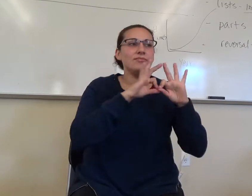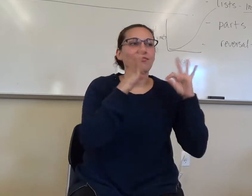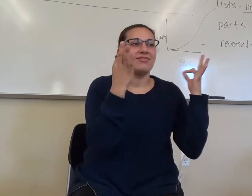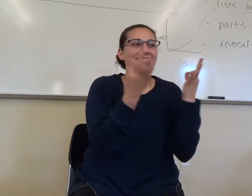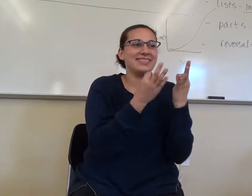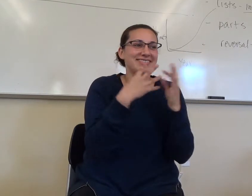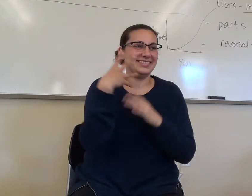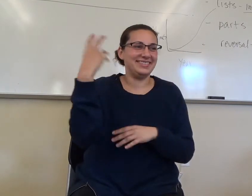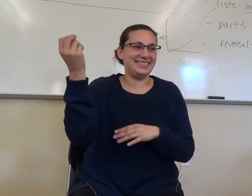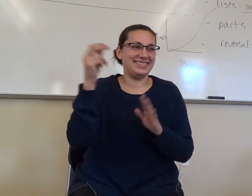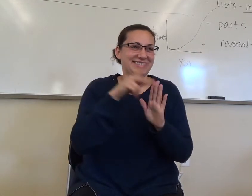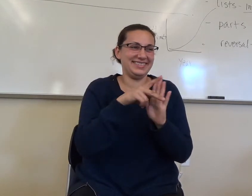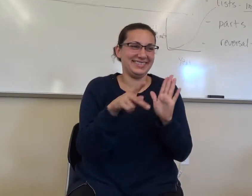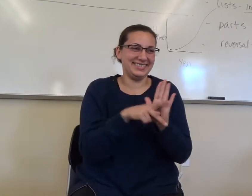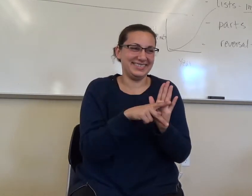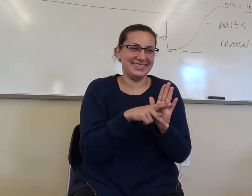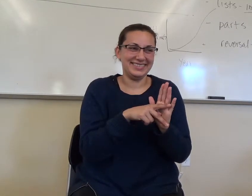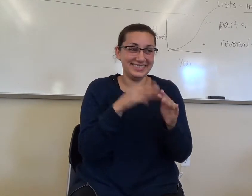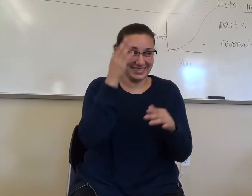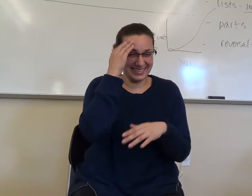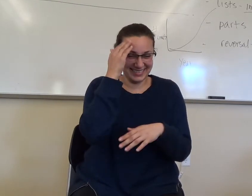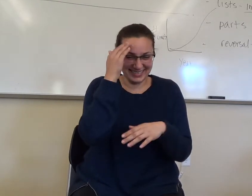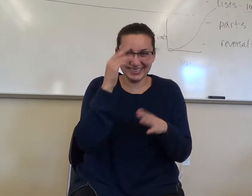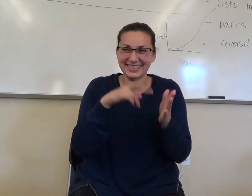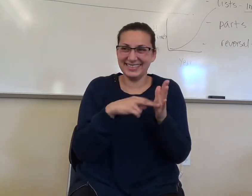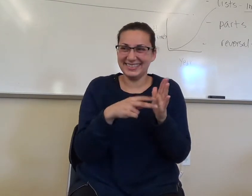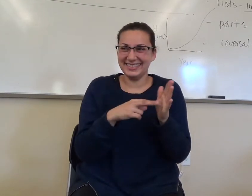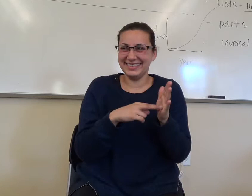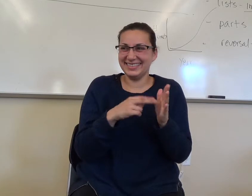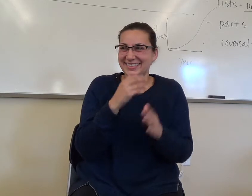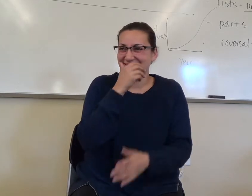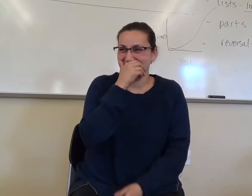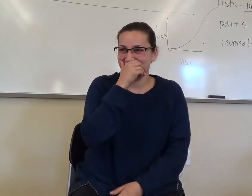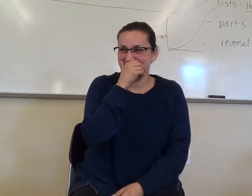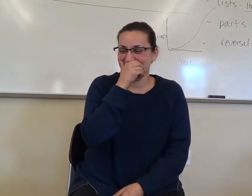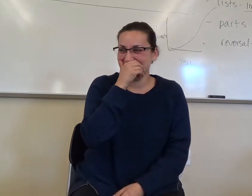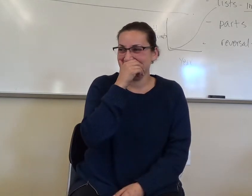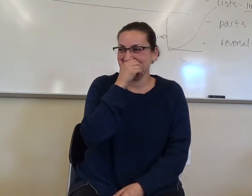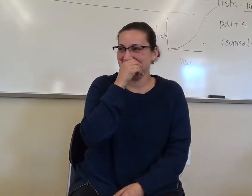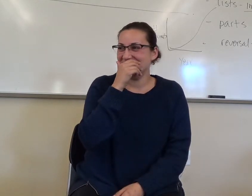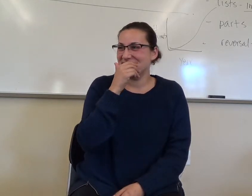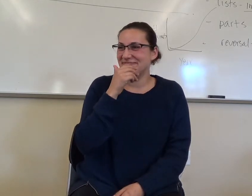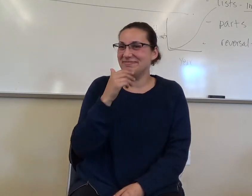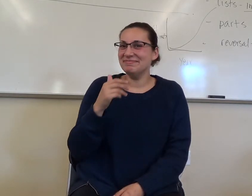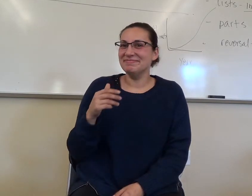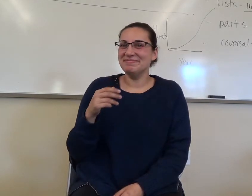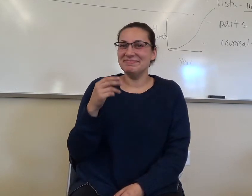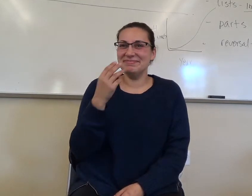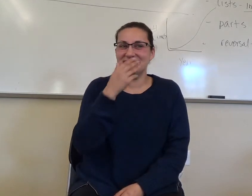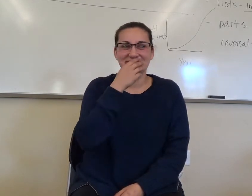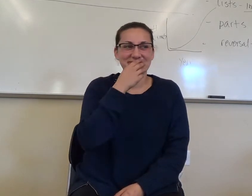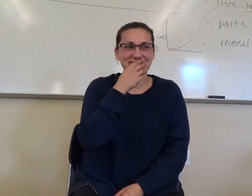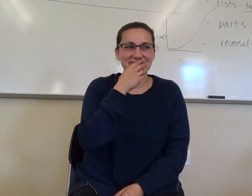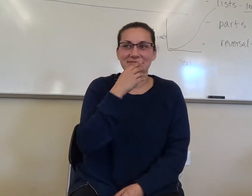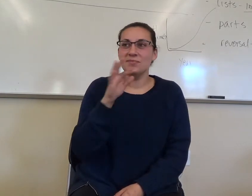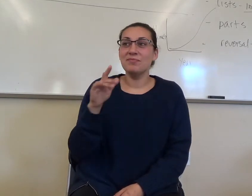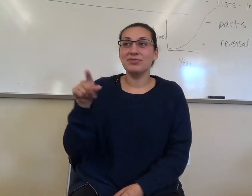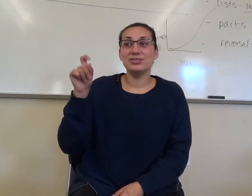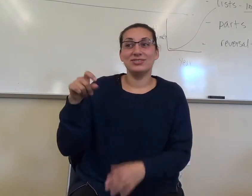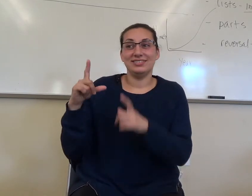that? Does anyone know what that is? Let's say if you had a family emergency,